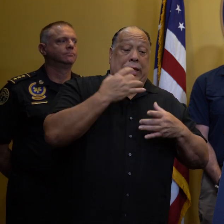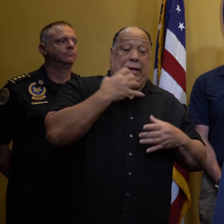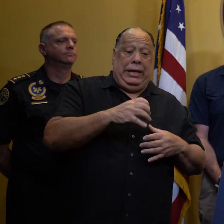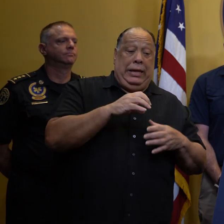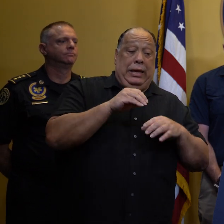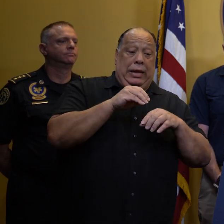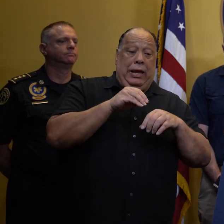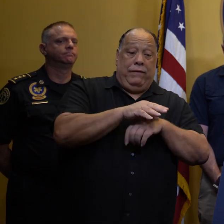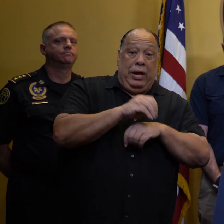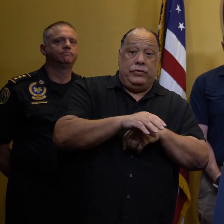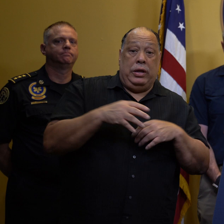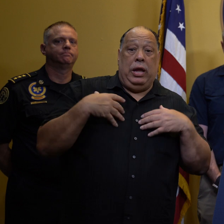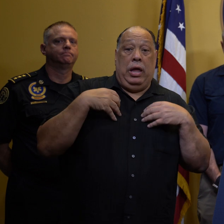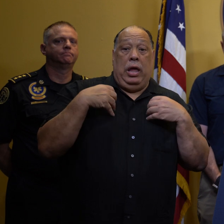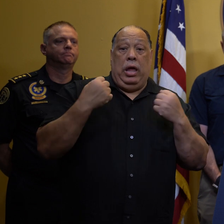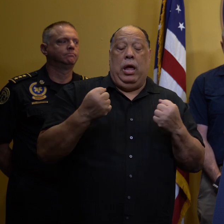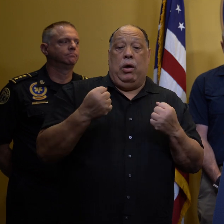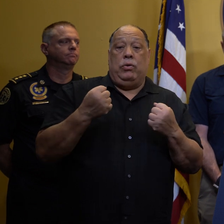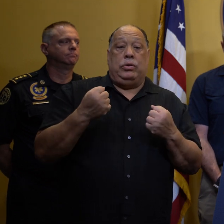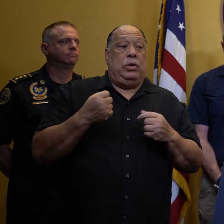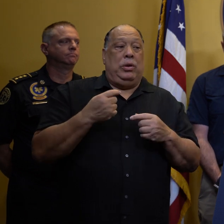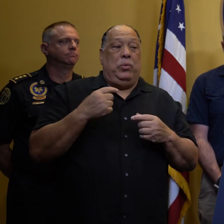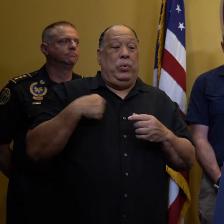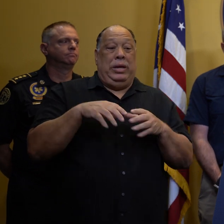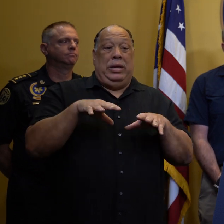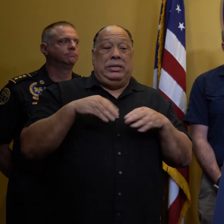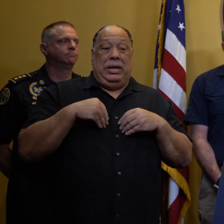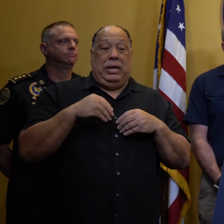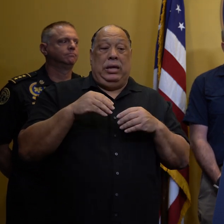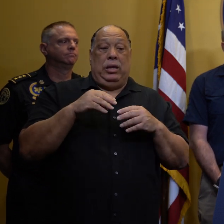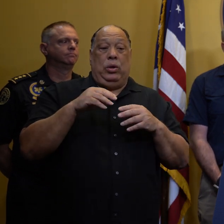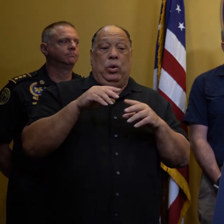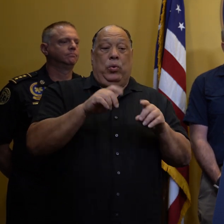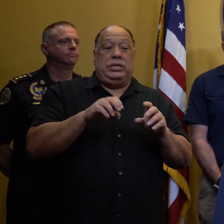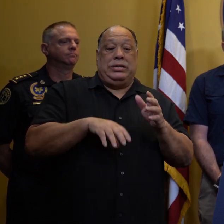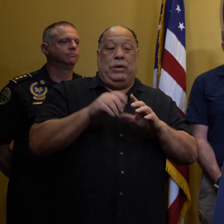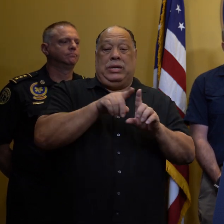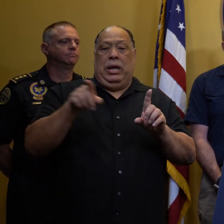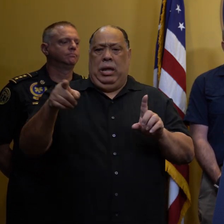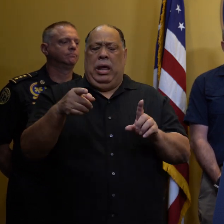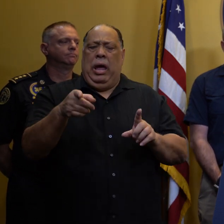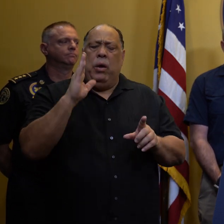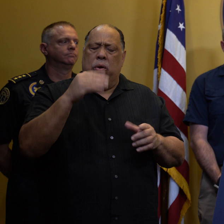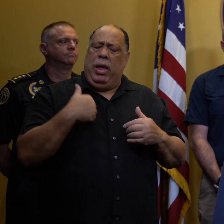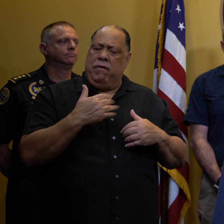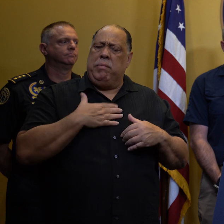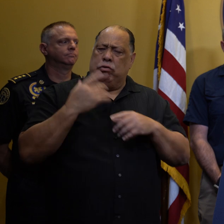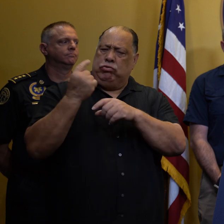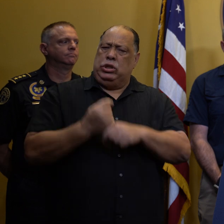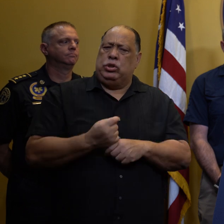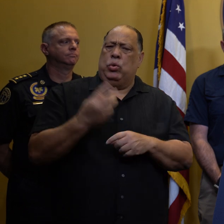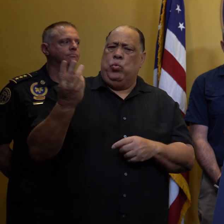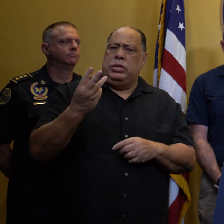health threat Are we taking off-topic questions today? right now. Let's get to the Let's- heat Please first. do. And I will have my